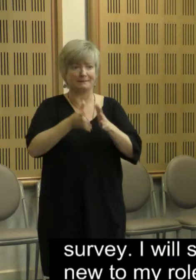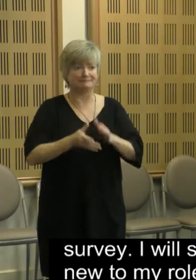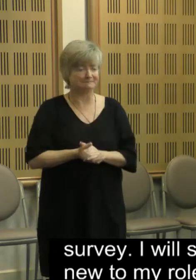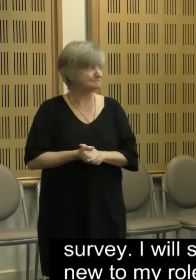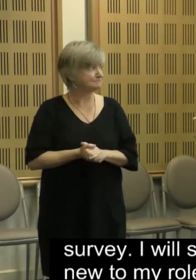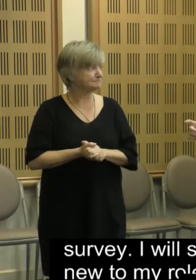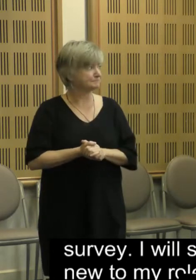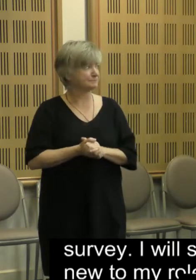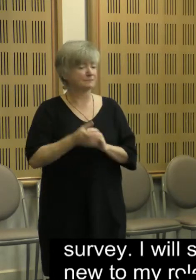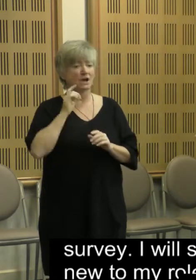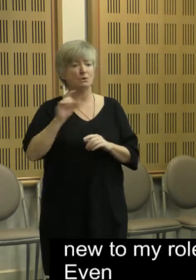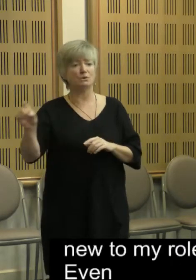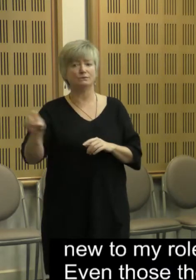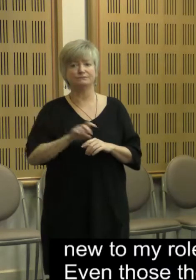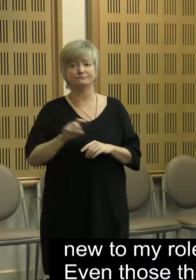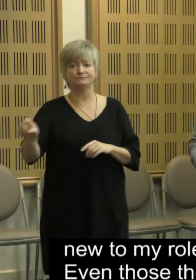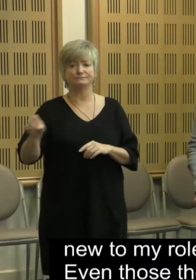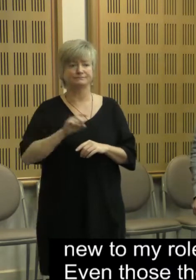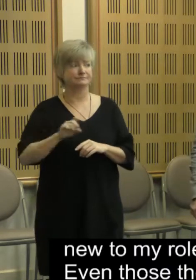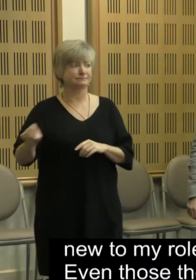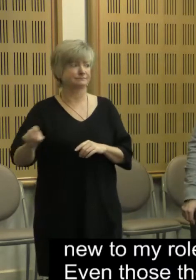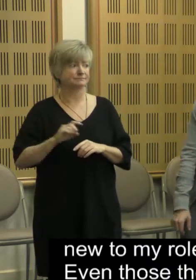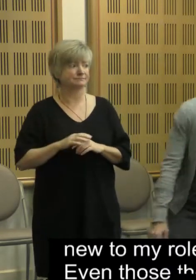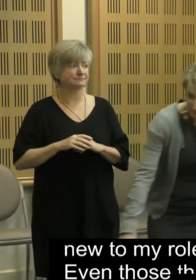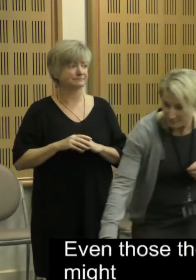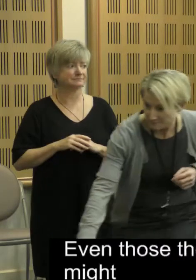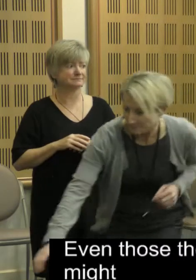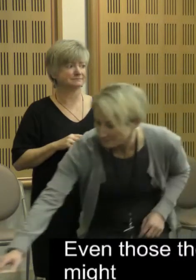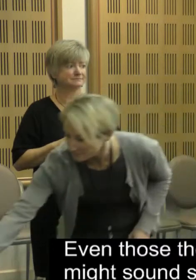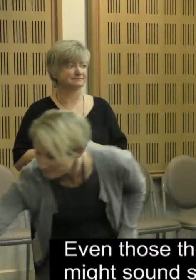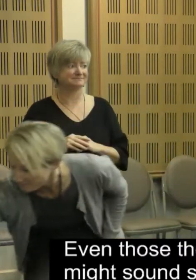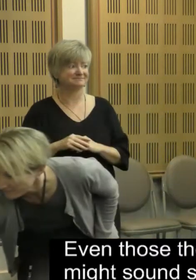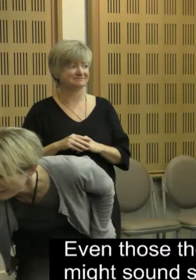I'm just going to walk to and from to change the slides as we go.